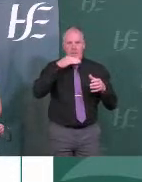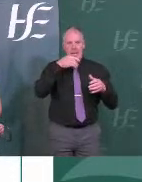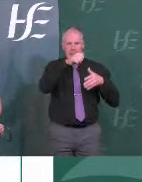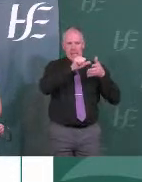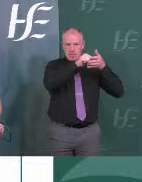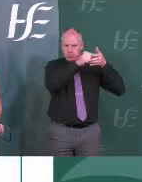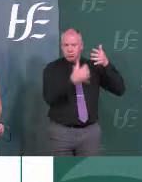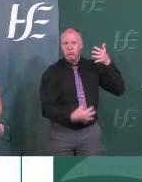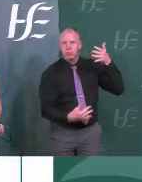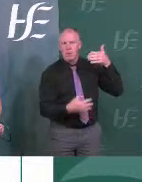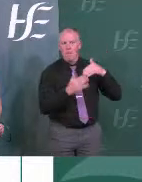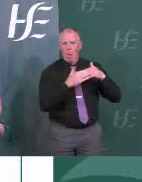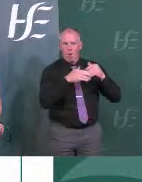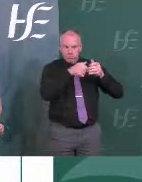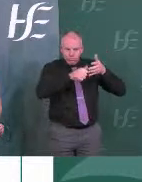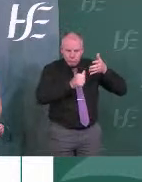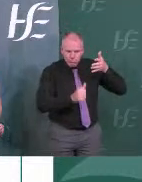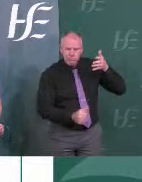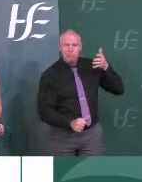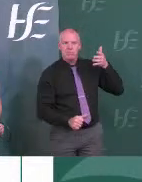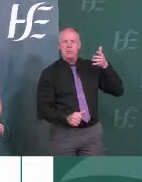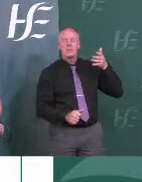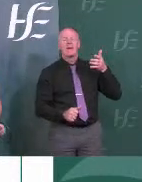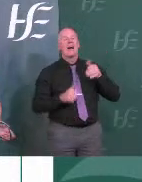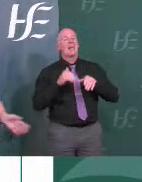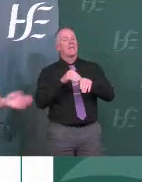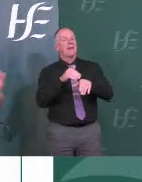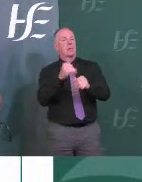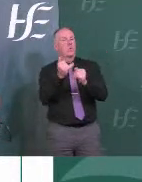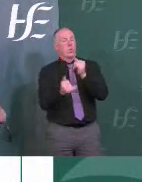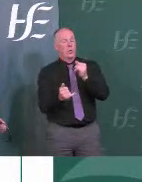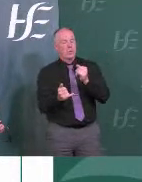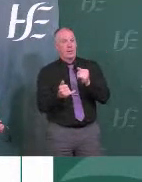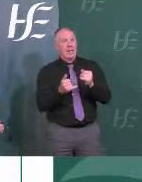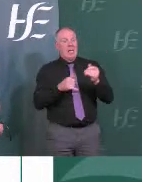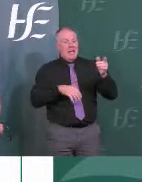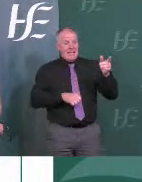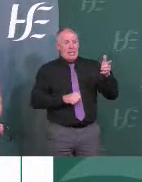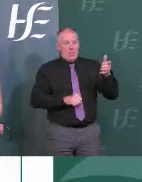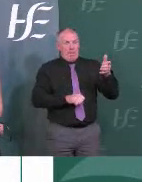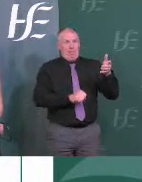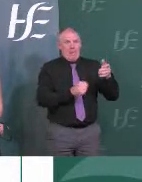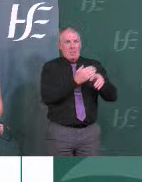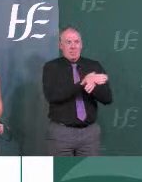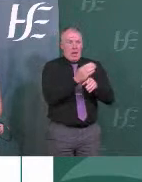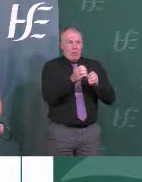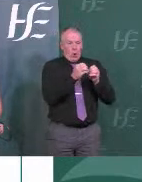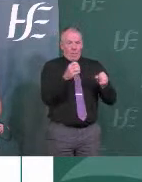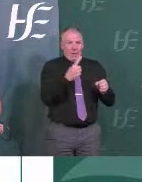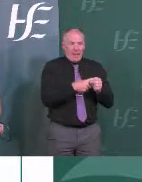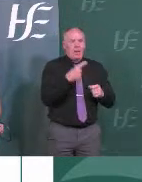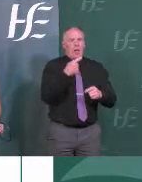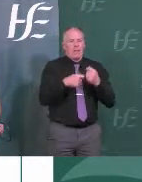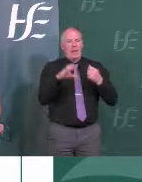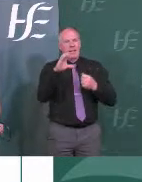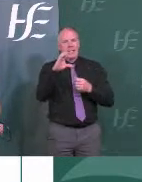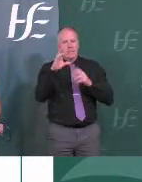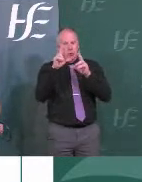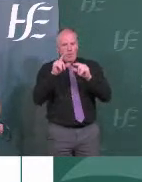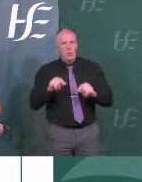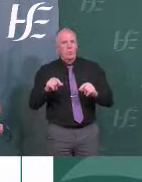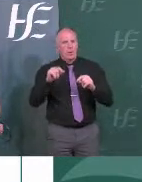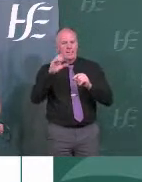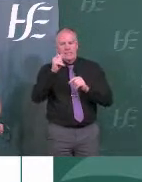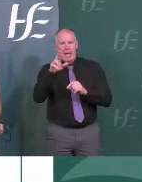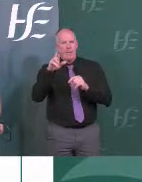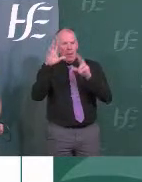outpatient work was severely compromised and impacted even further. So as we started to get back into that activity, the cyber attack had a very significant attack. So you